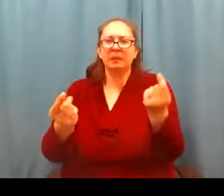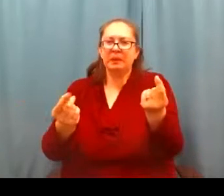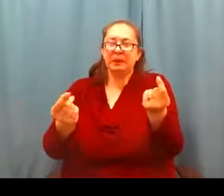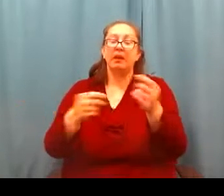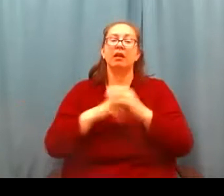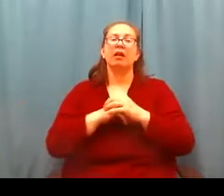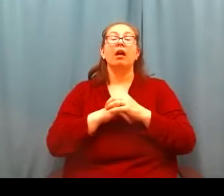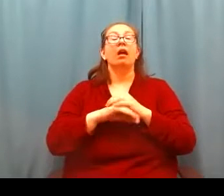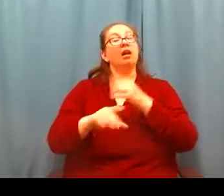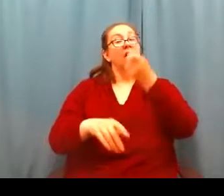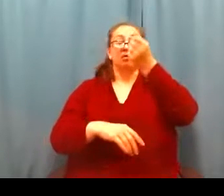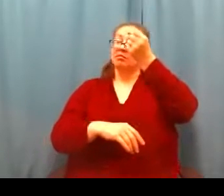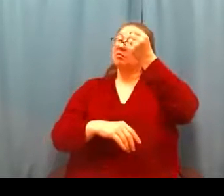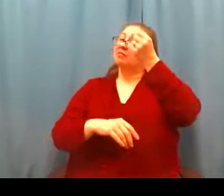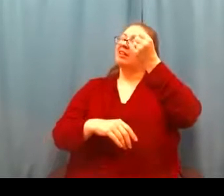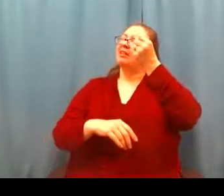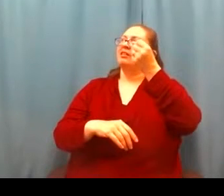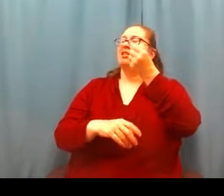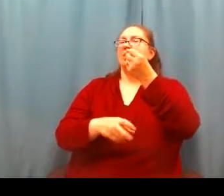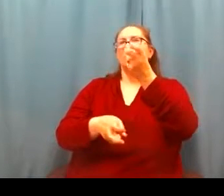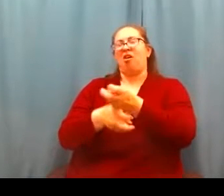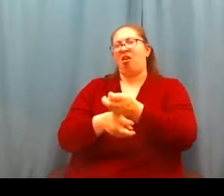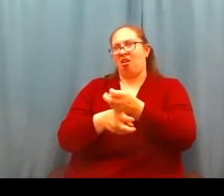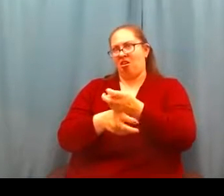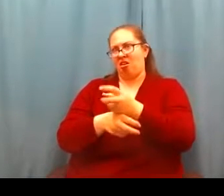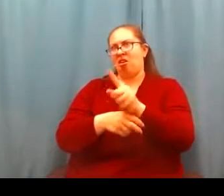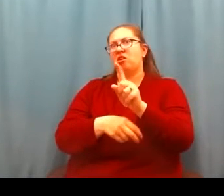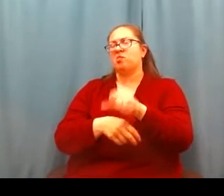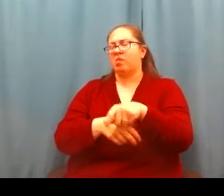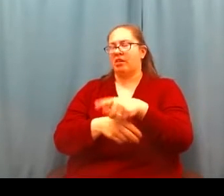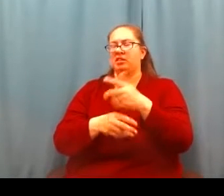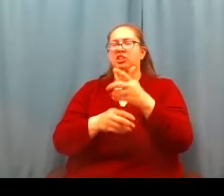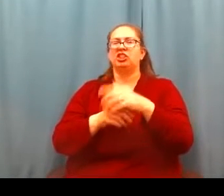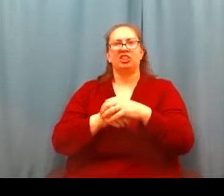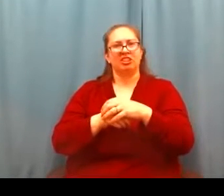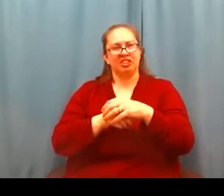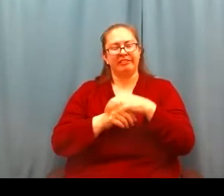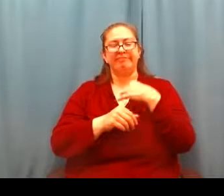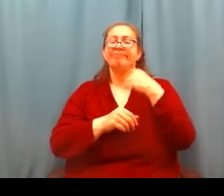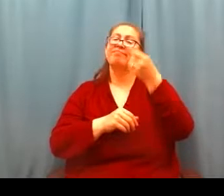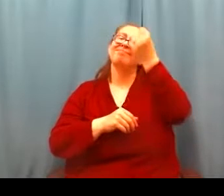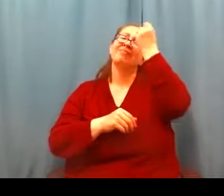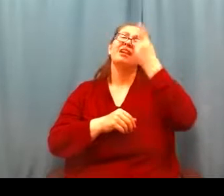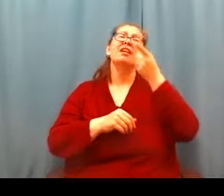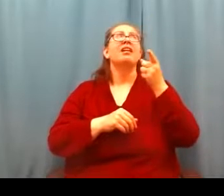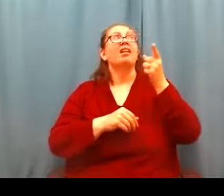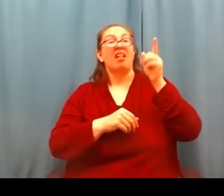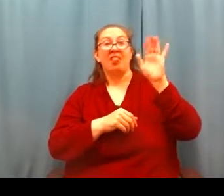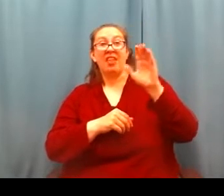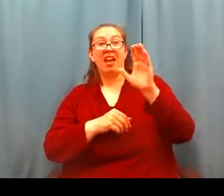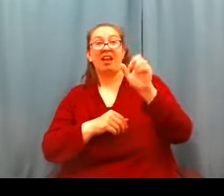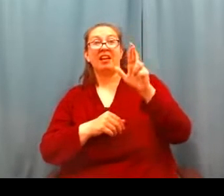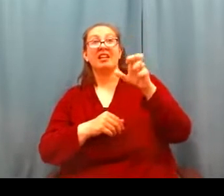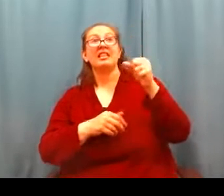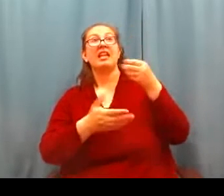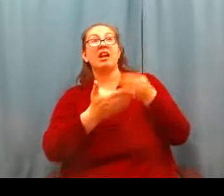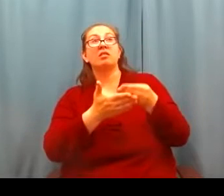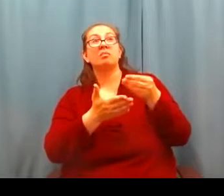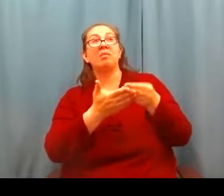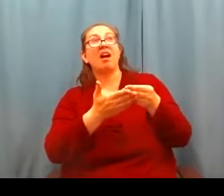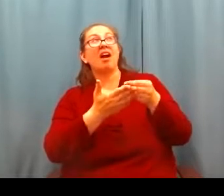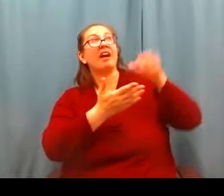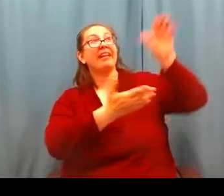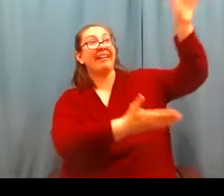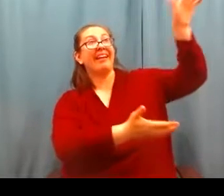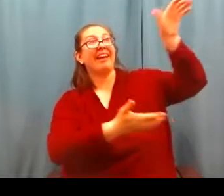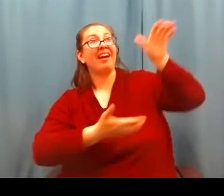not allowed to be used to replace lost revenue. And that's unfortunate. There is CARES 2,